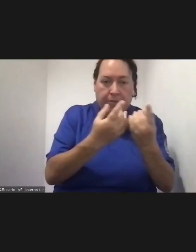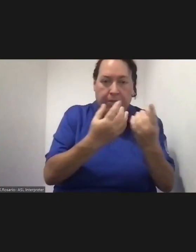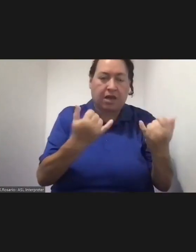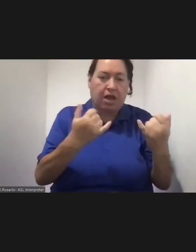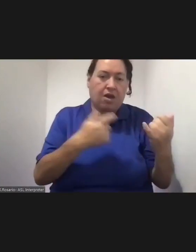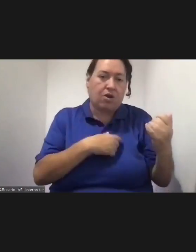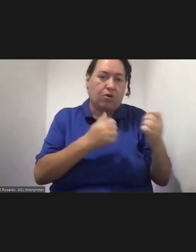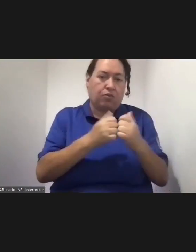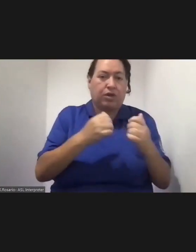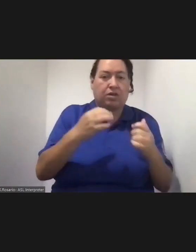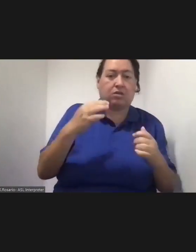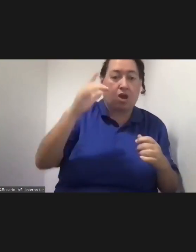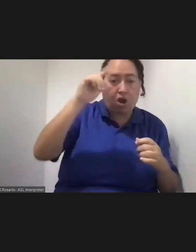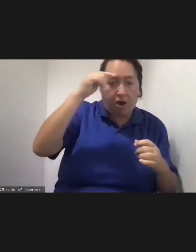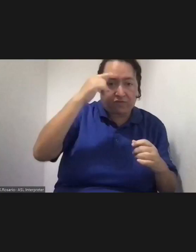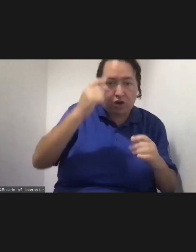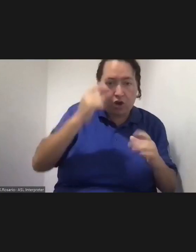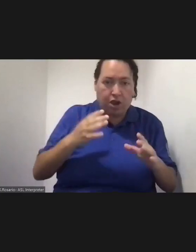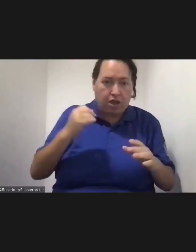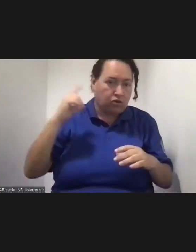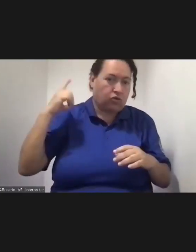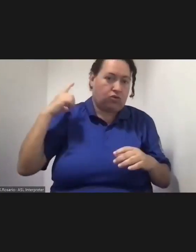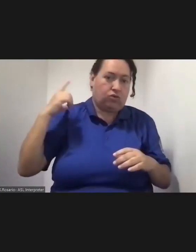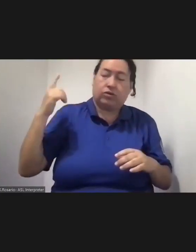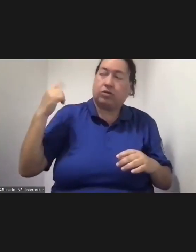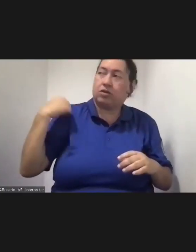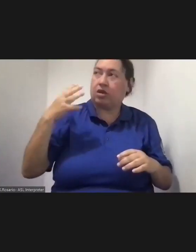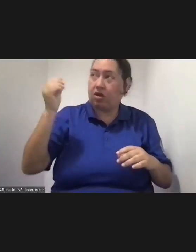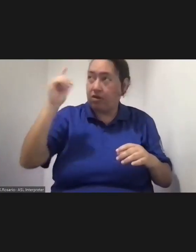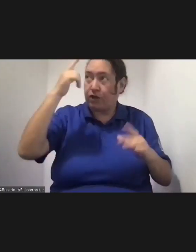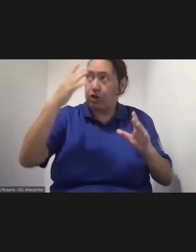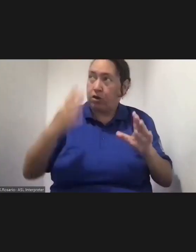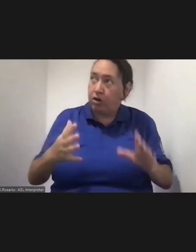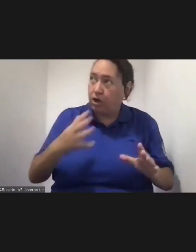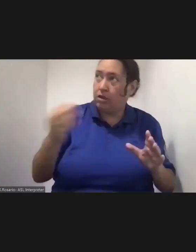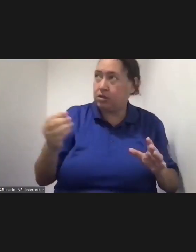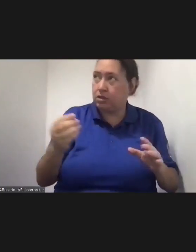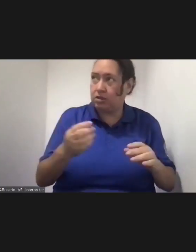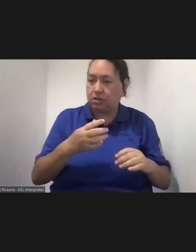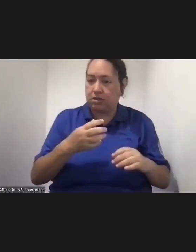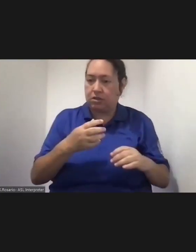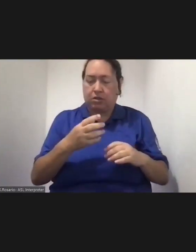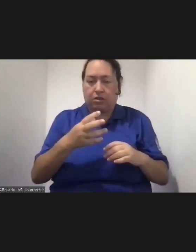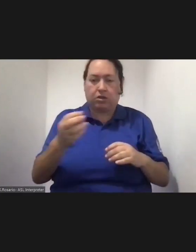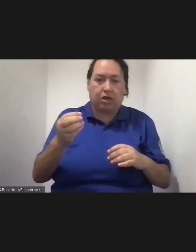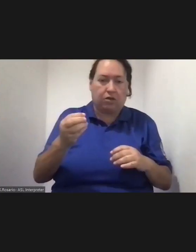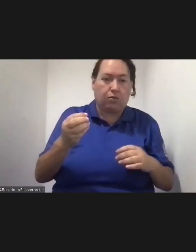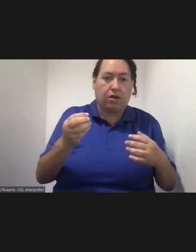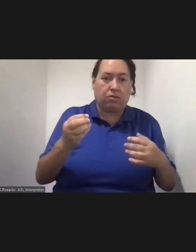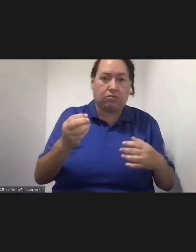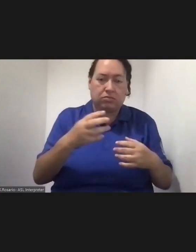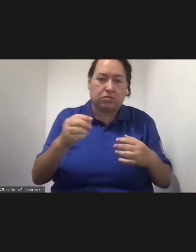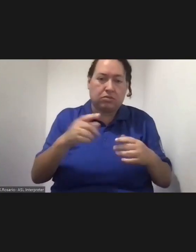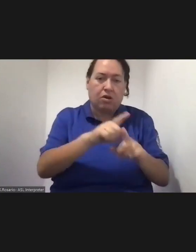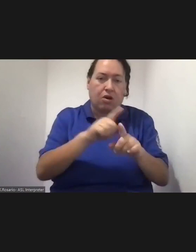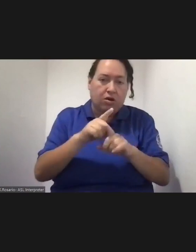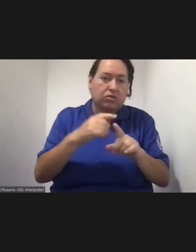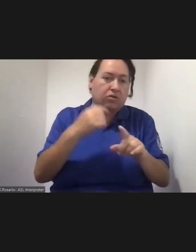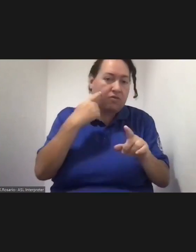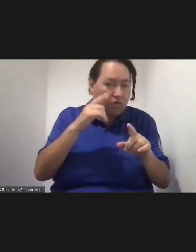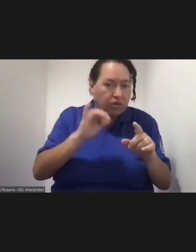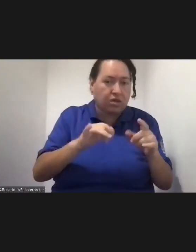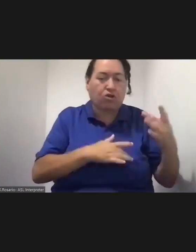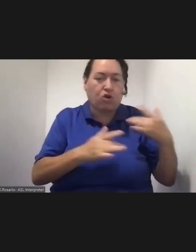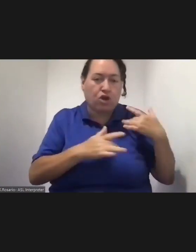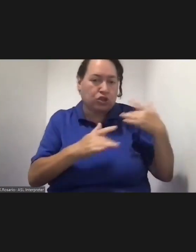Lieutenant Governor, we are going to be providing data on the current conversation in our community over the concern of the number of